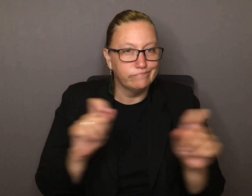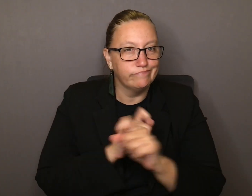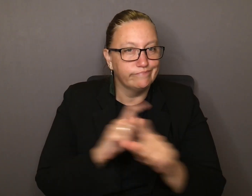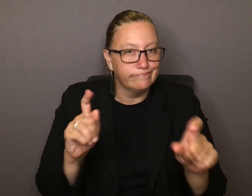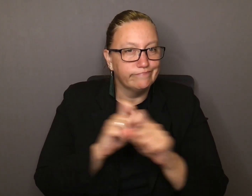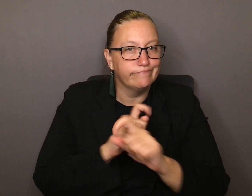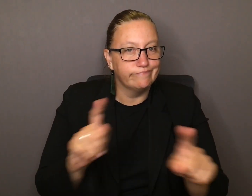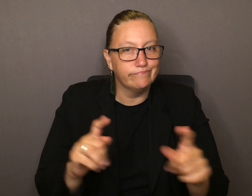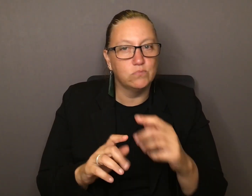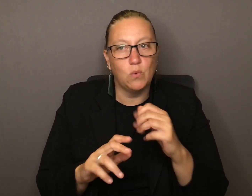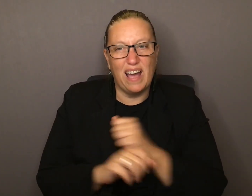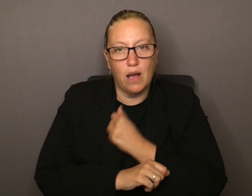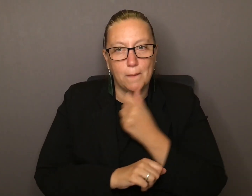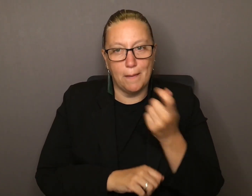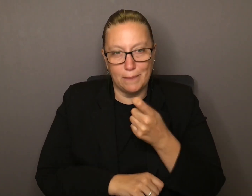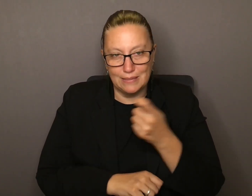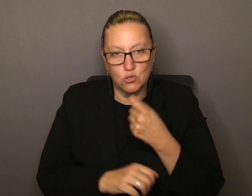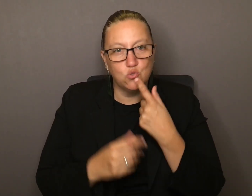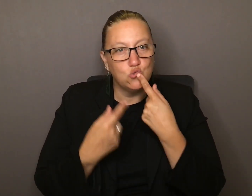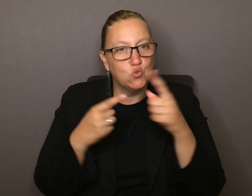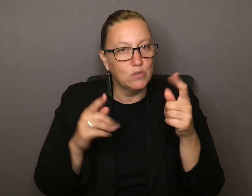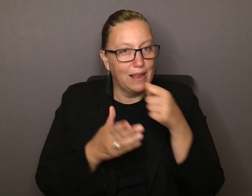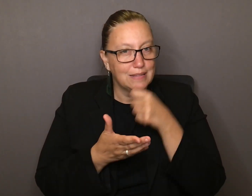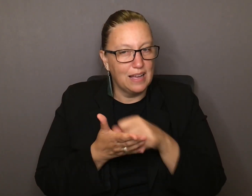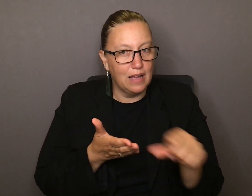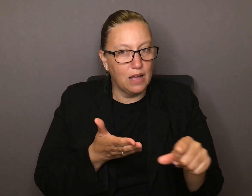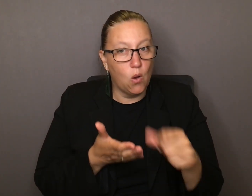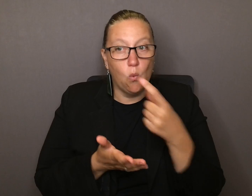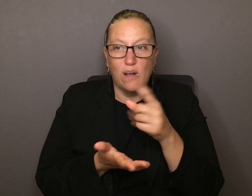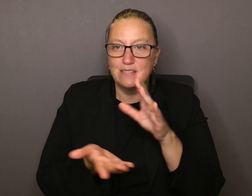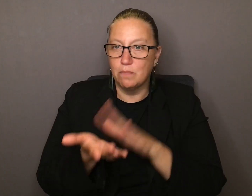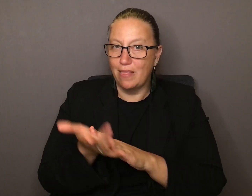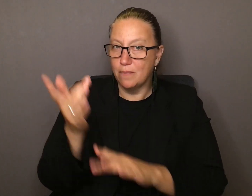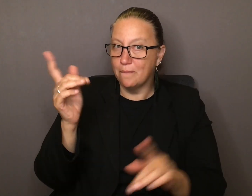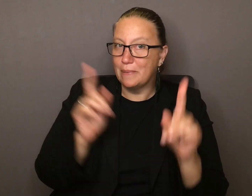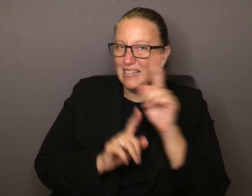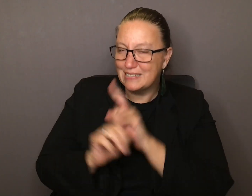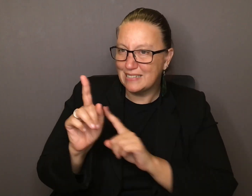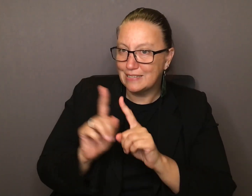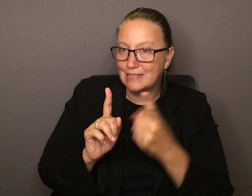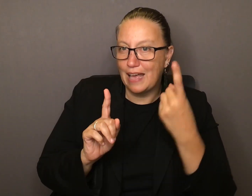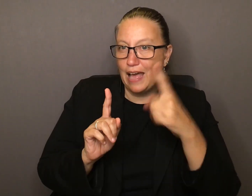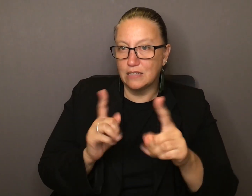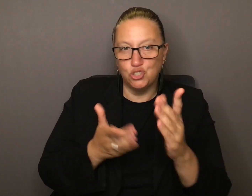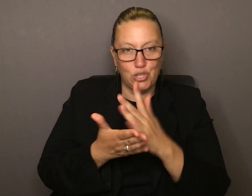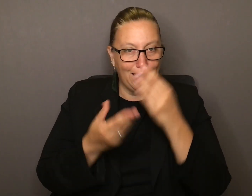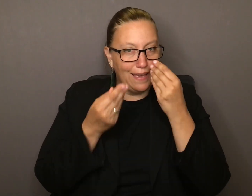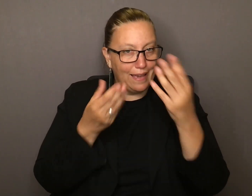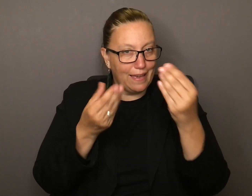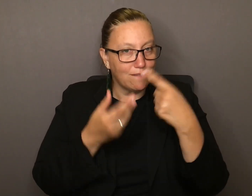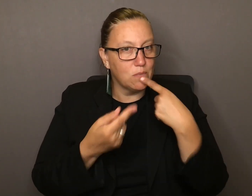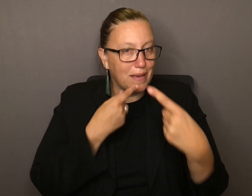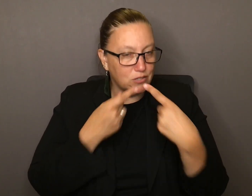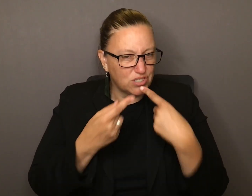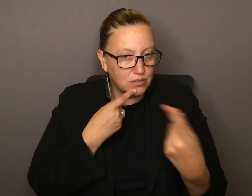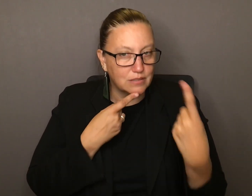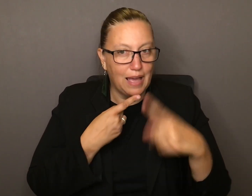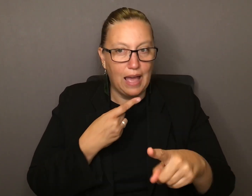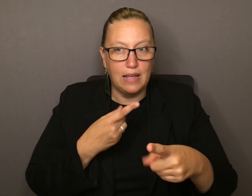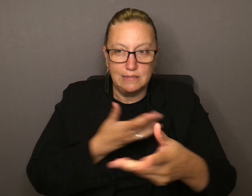hold monthly meetings. We share information and we consult on priority issues for our members. We connect, so we